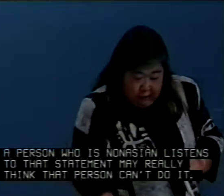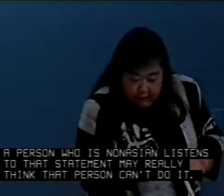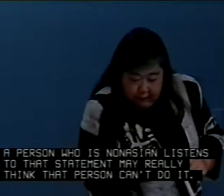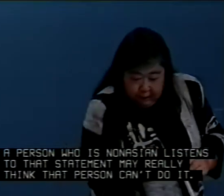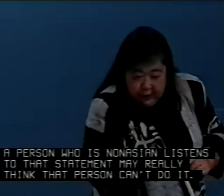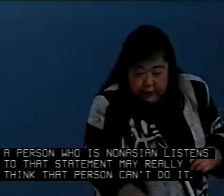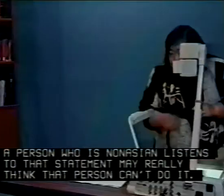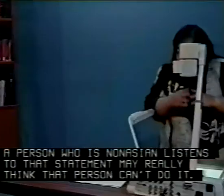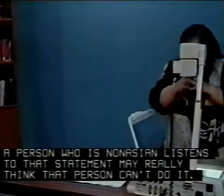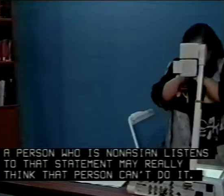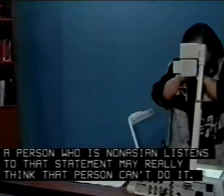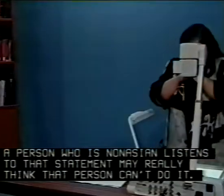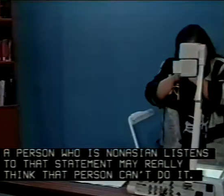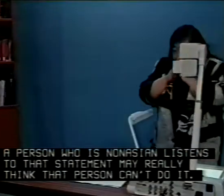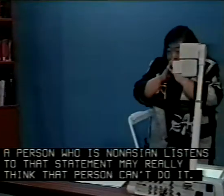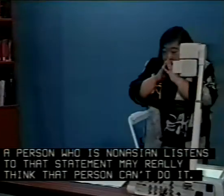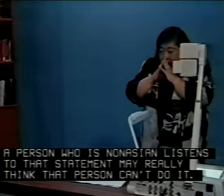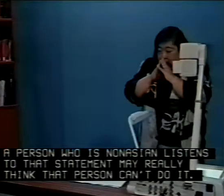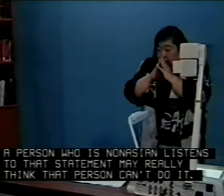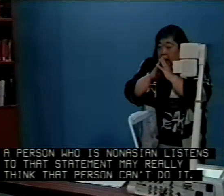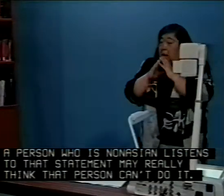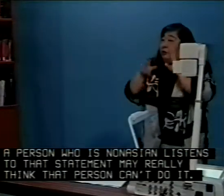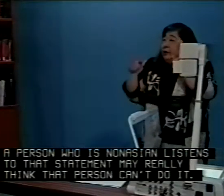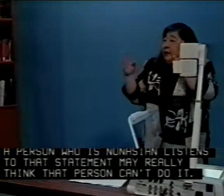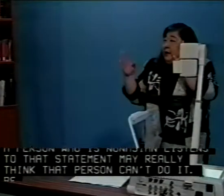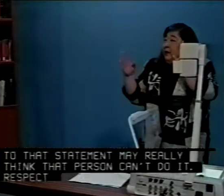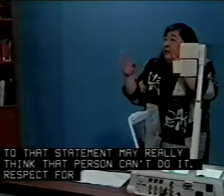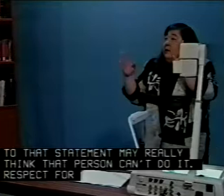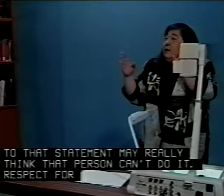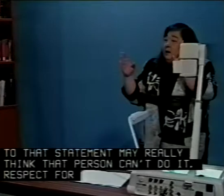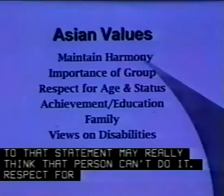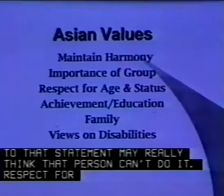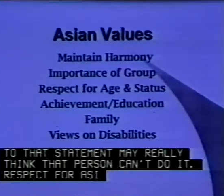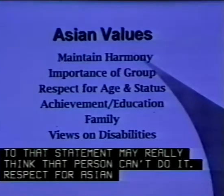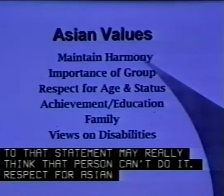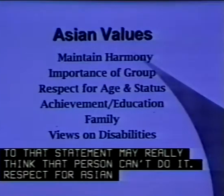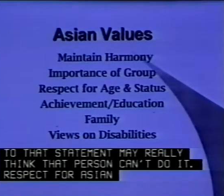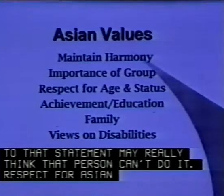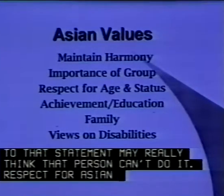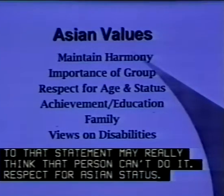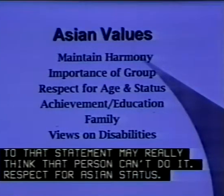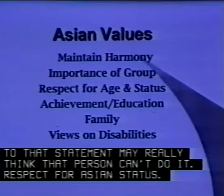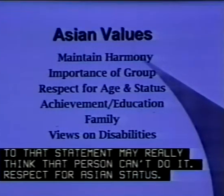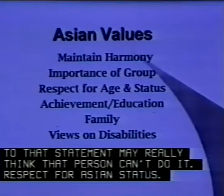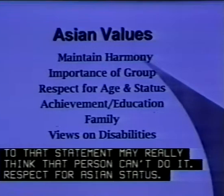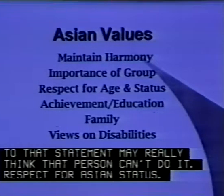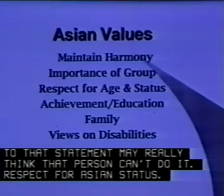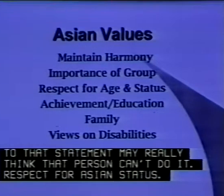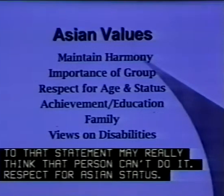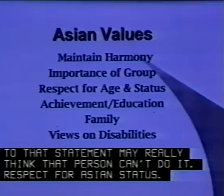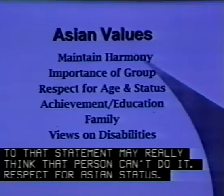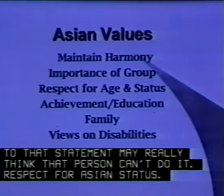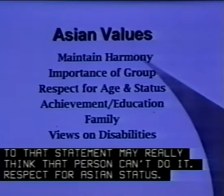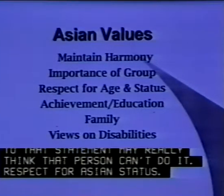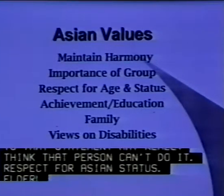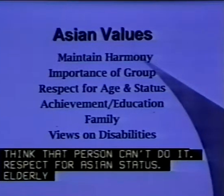Respect for age and status. Elderly, having more status than the younger.